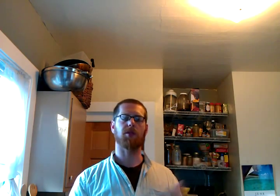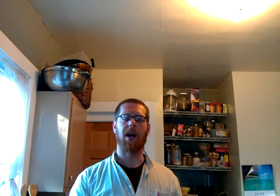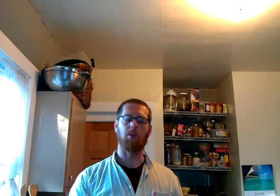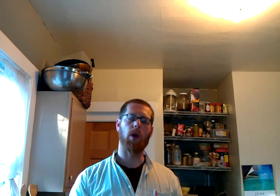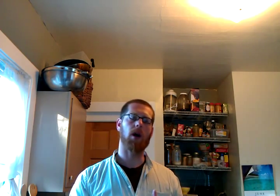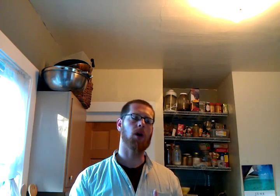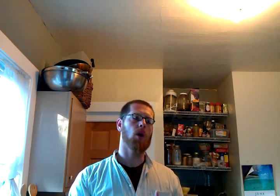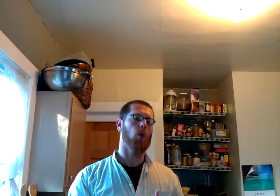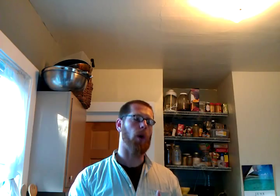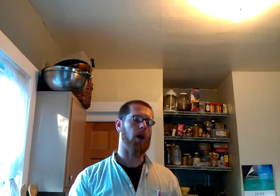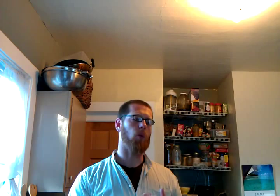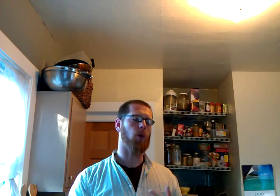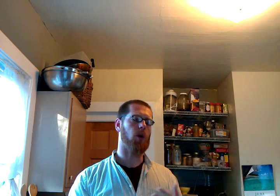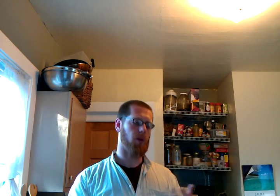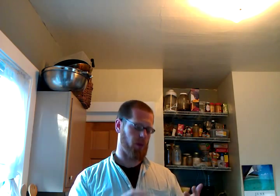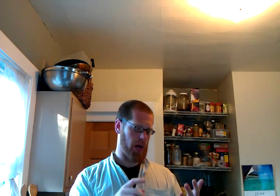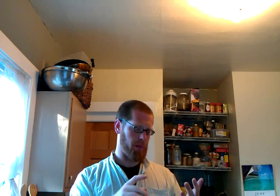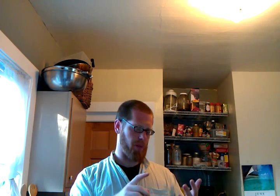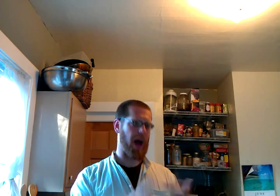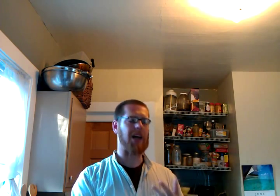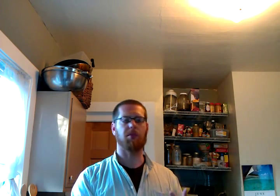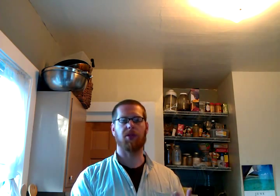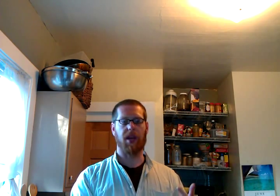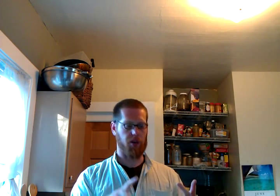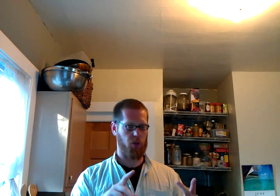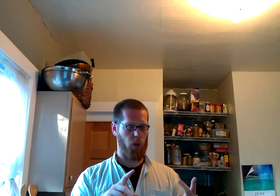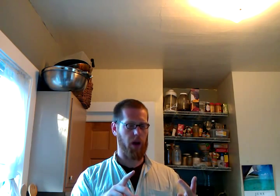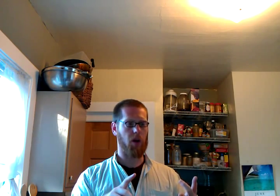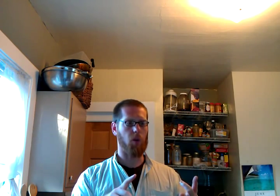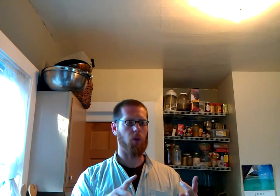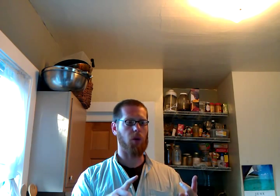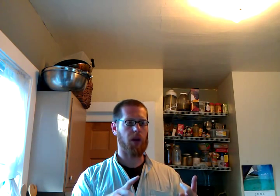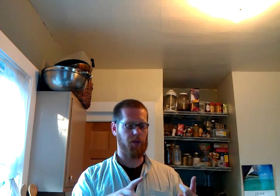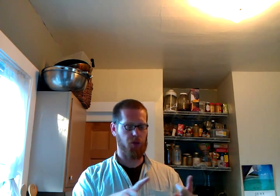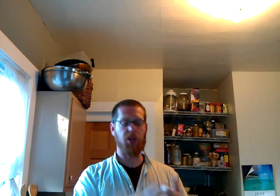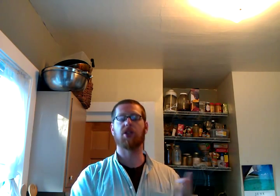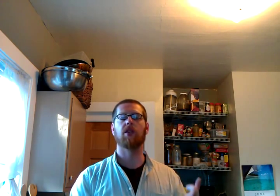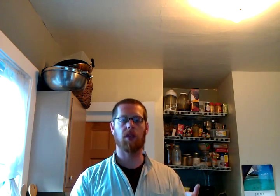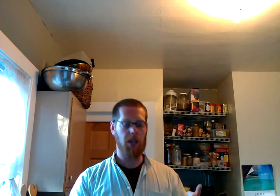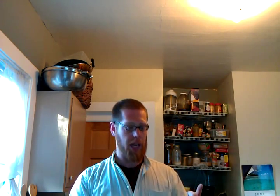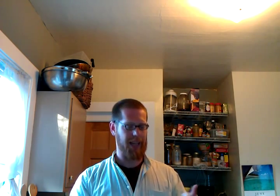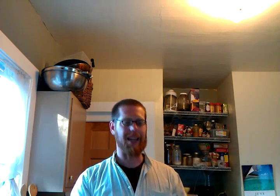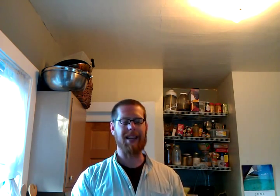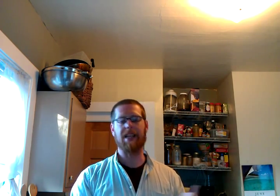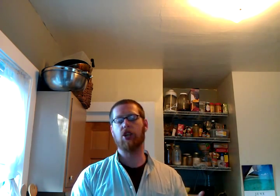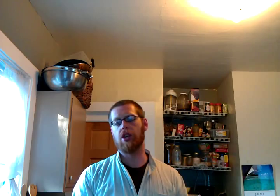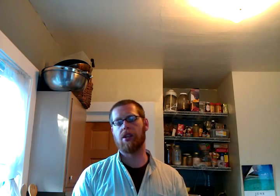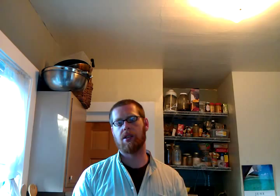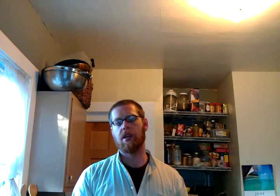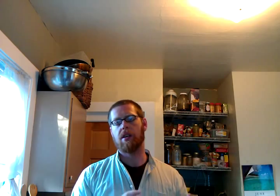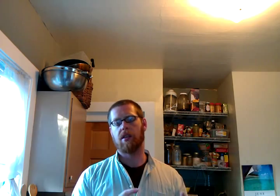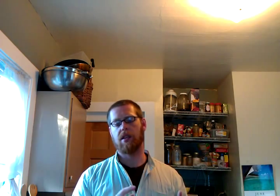type. Where were gospel singers? Where were kind of traditional indigenous